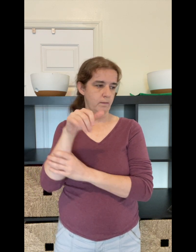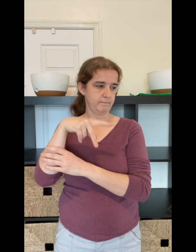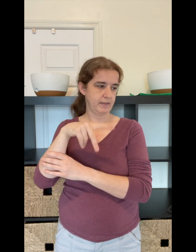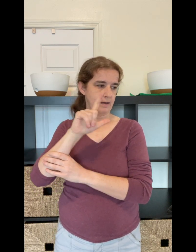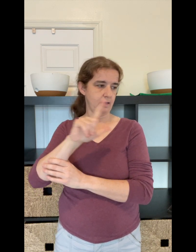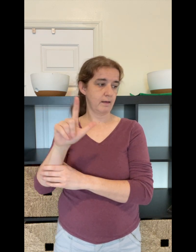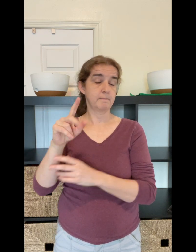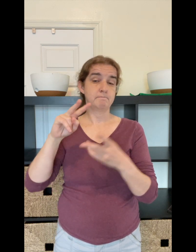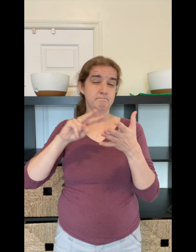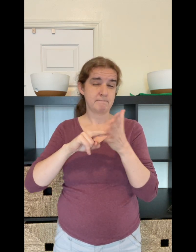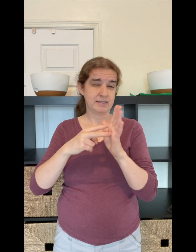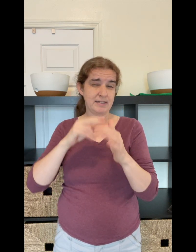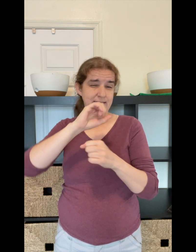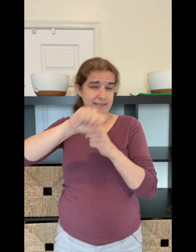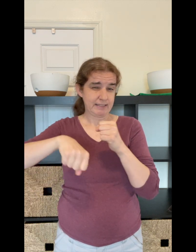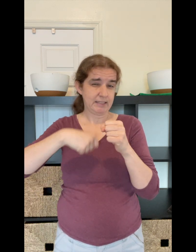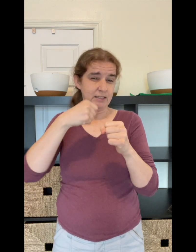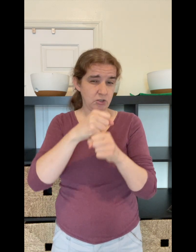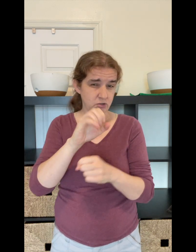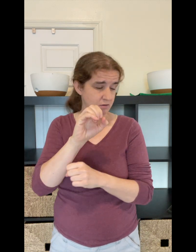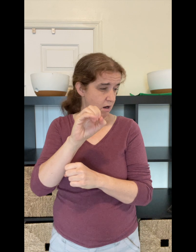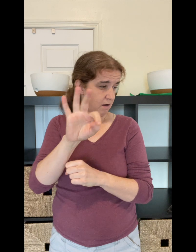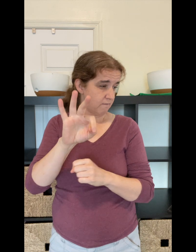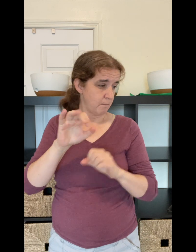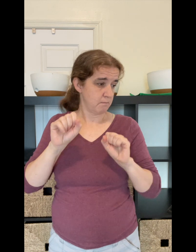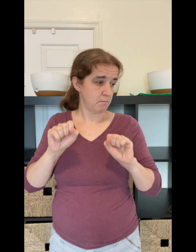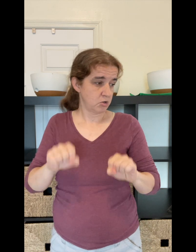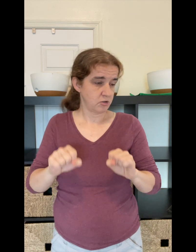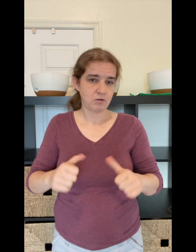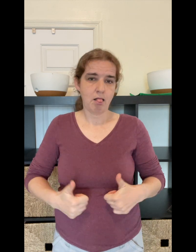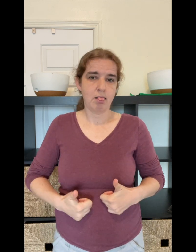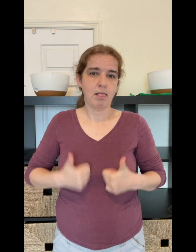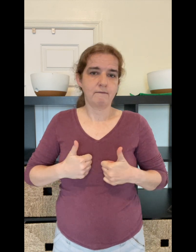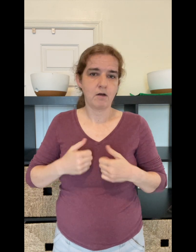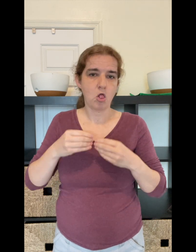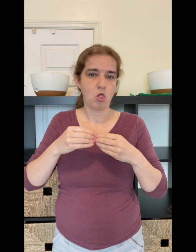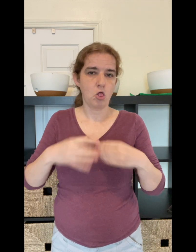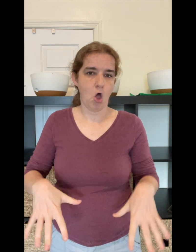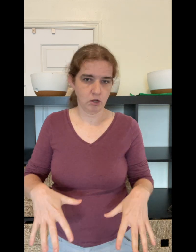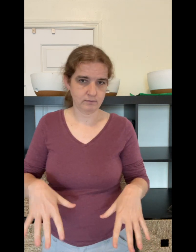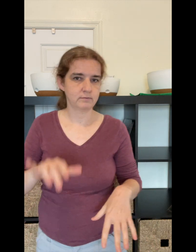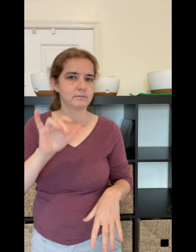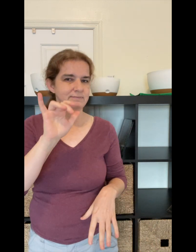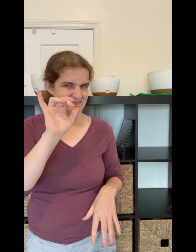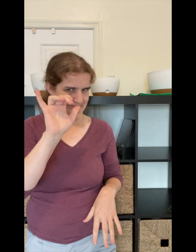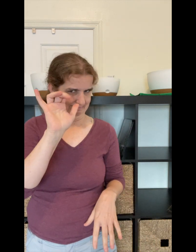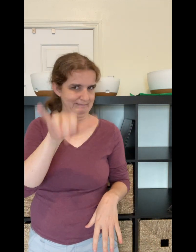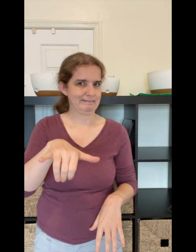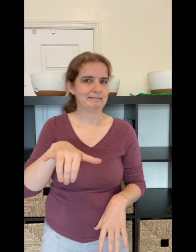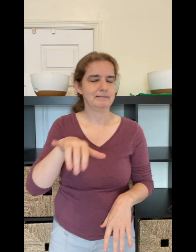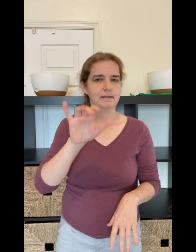YPLL. YPLL. What does that mean? That means years of potential life lost.